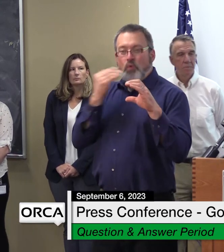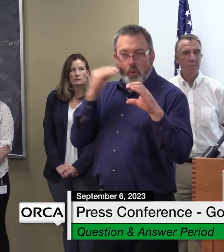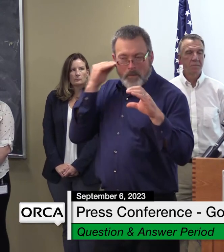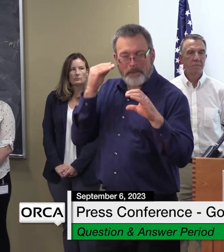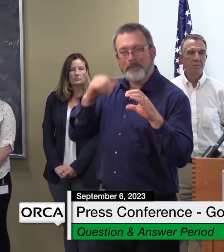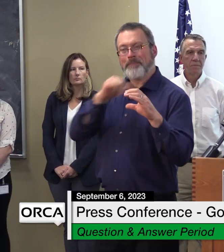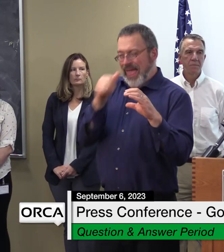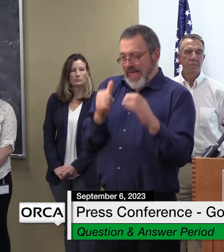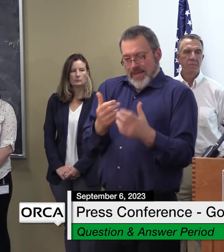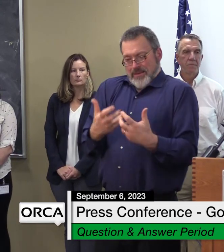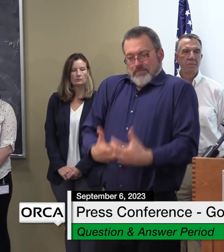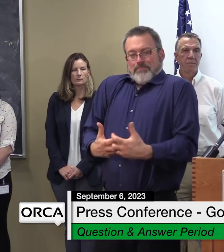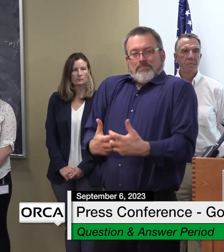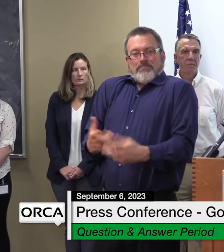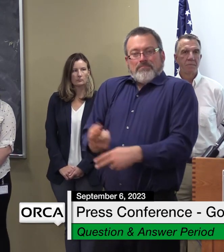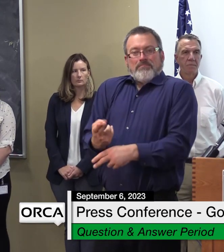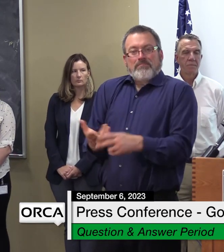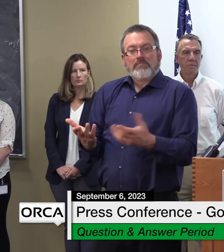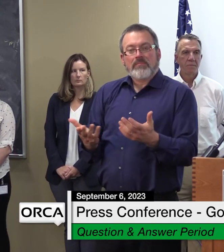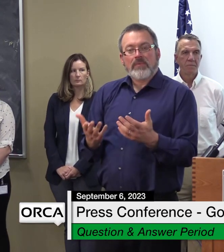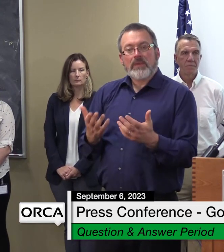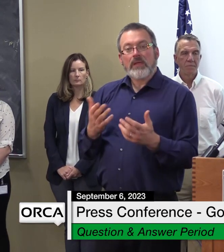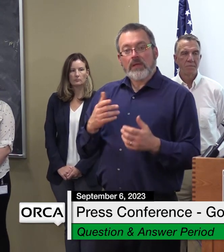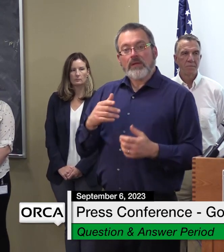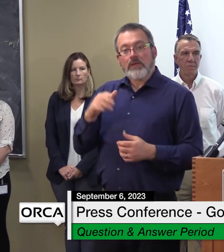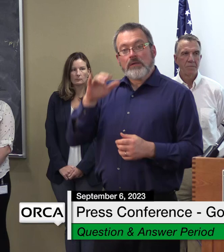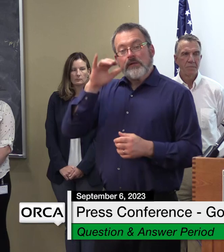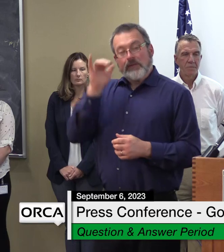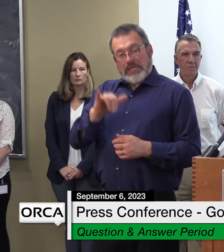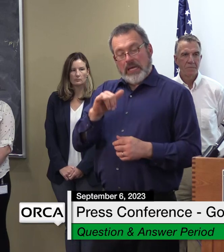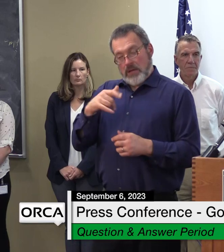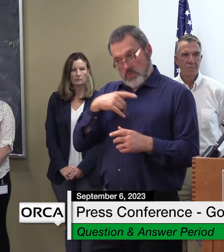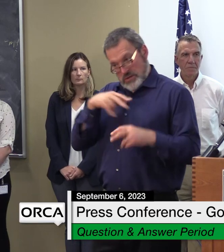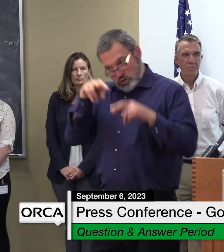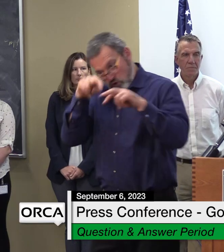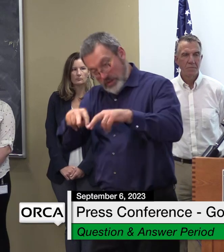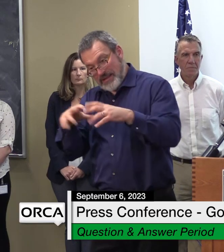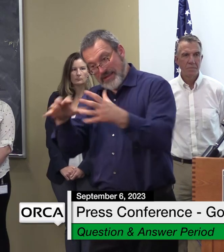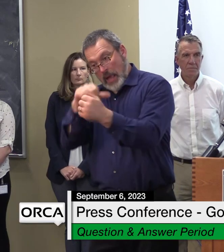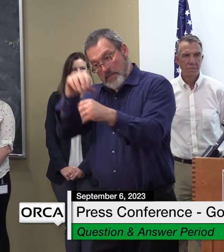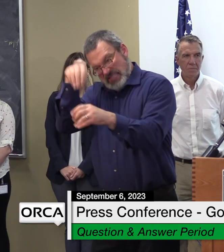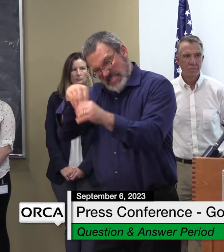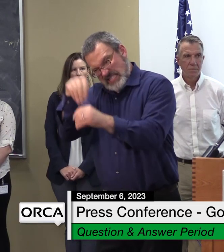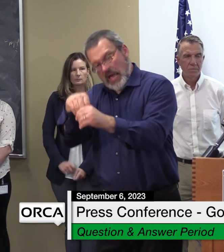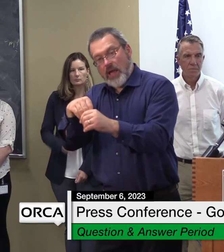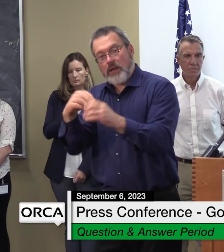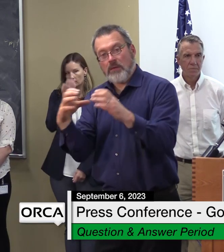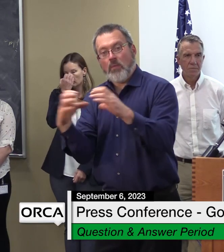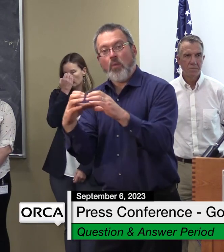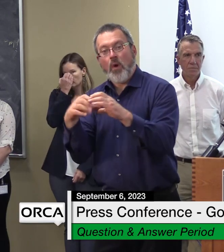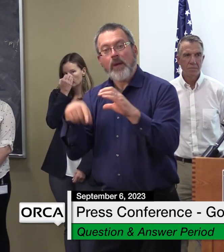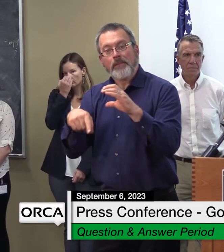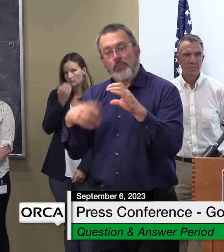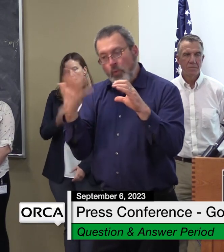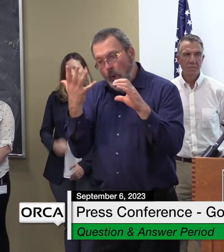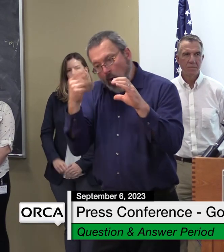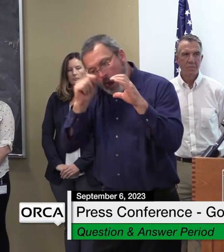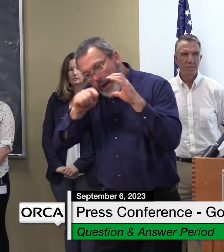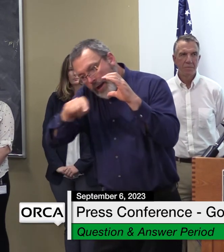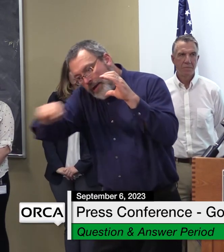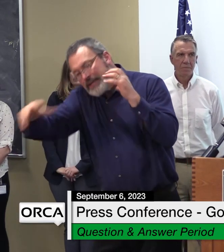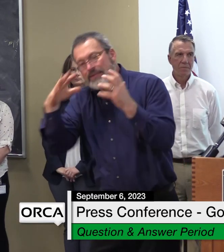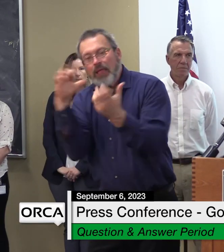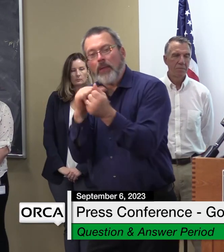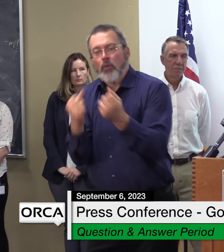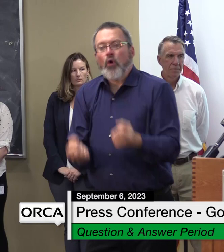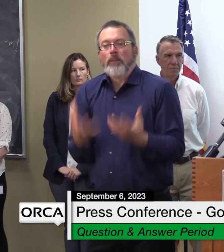mobile home, it's really based upon how much damage there was. So